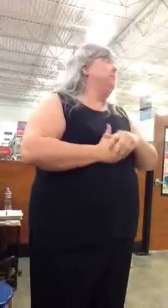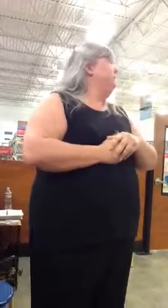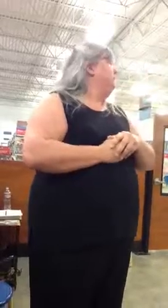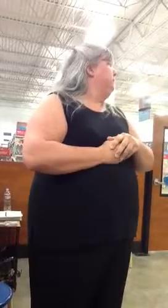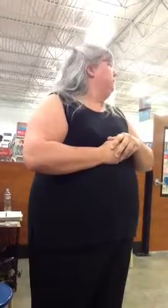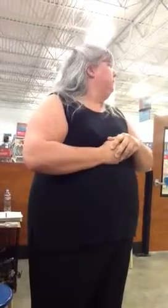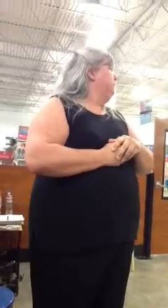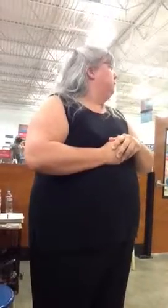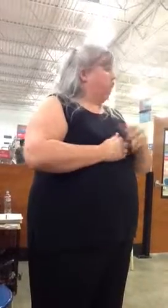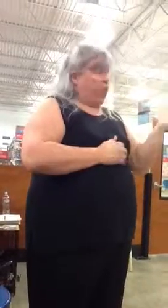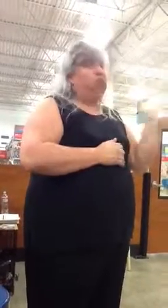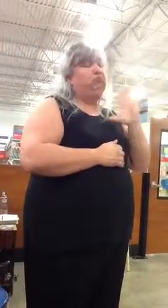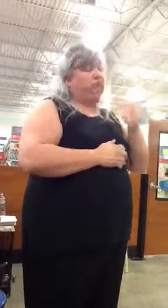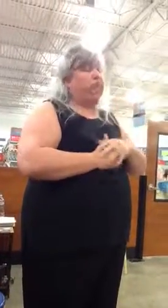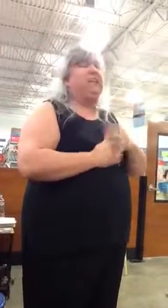Just let me know if I need to slow down for you.